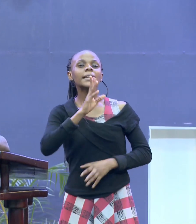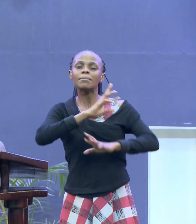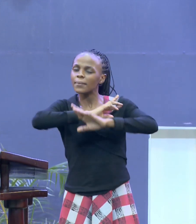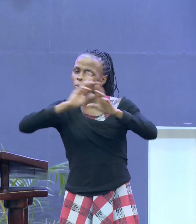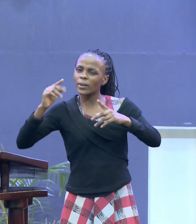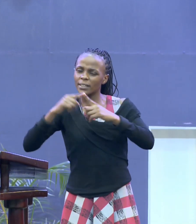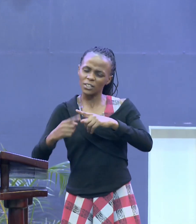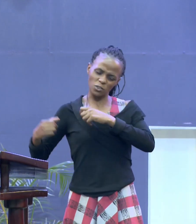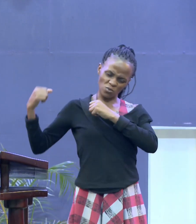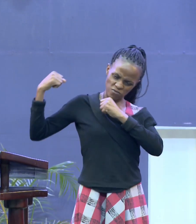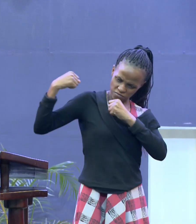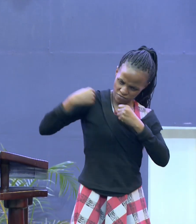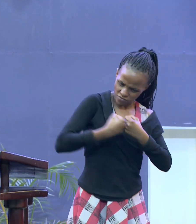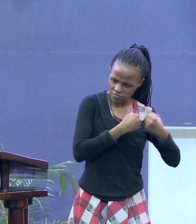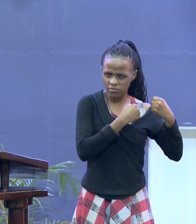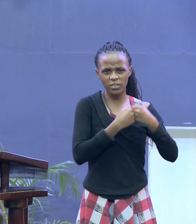fight.